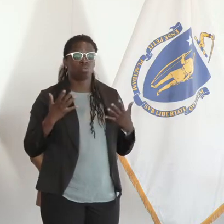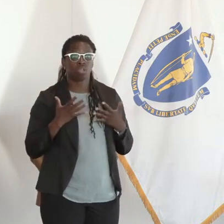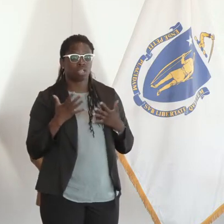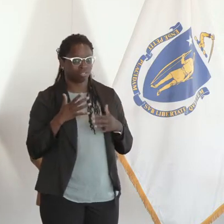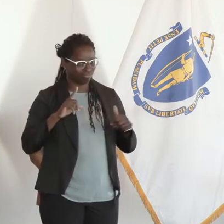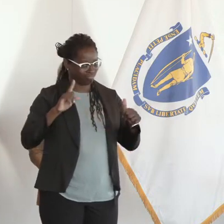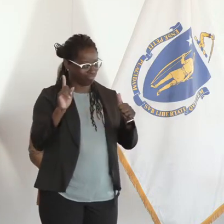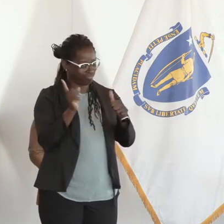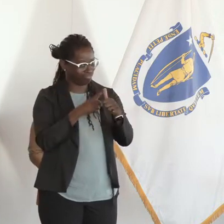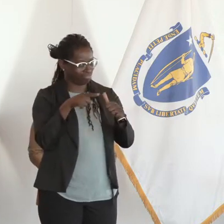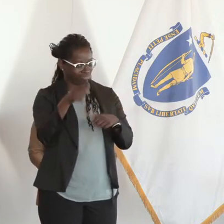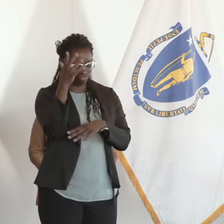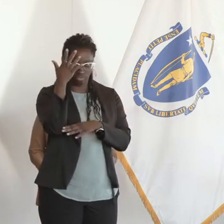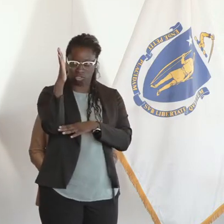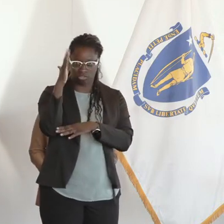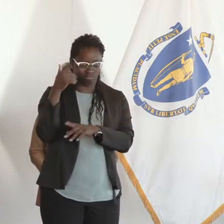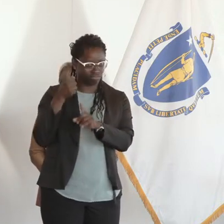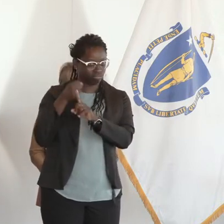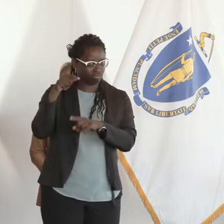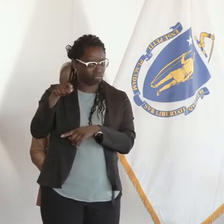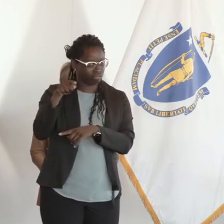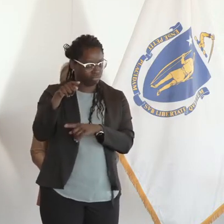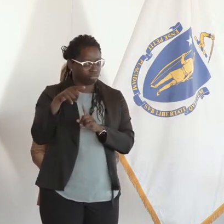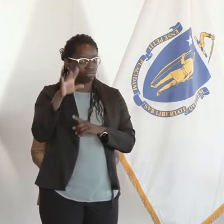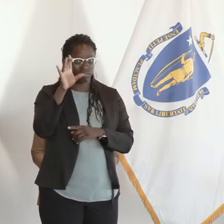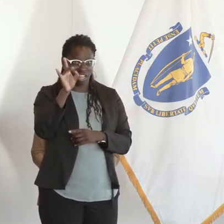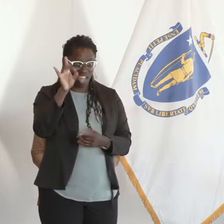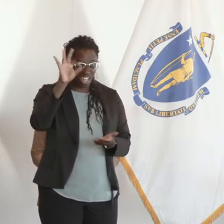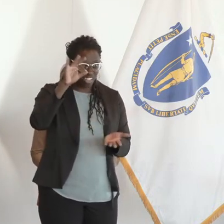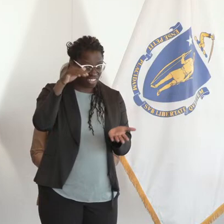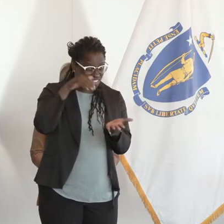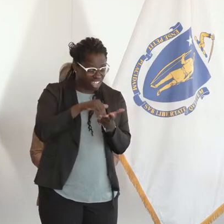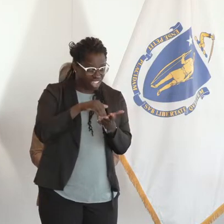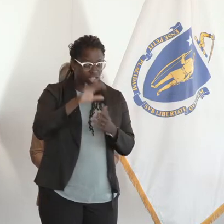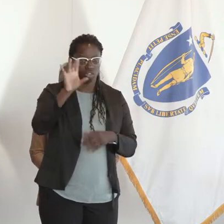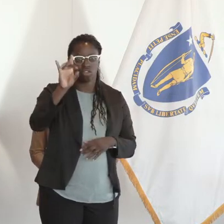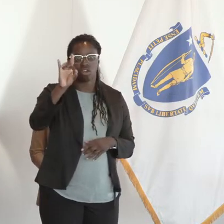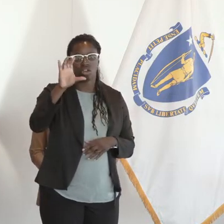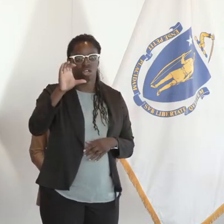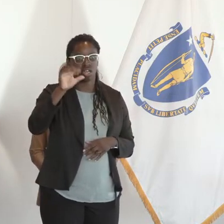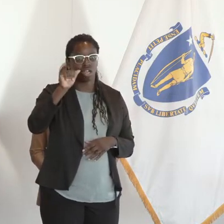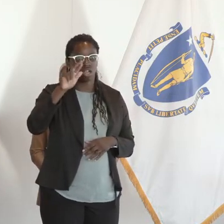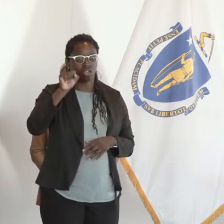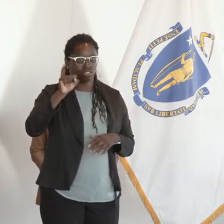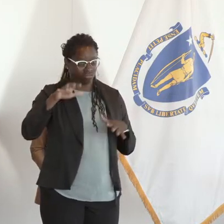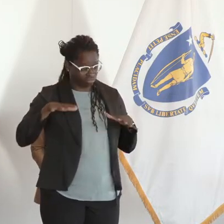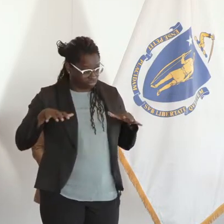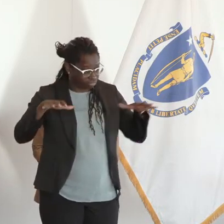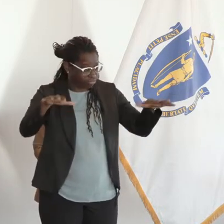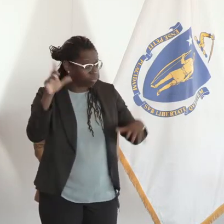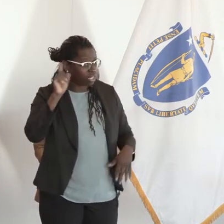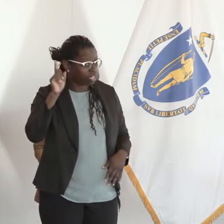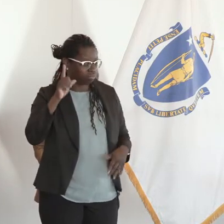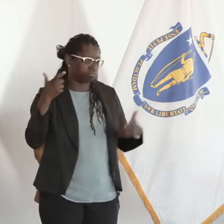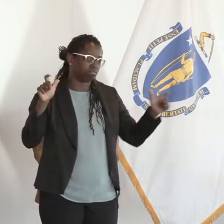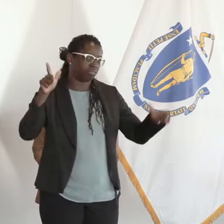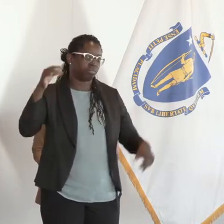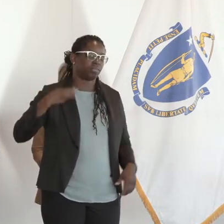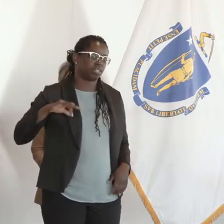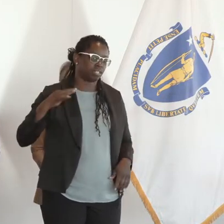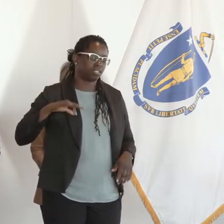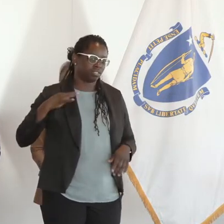of 89,800 acres in Maine, with the timberland being used primarily to store